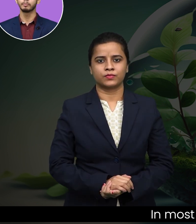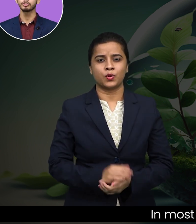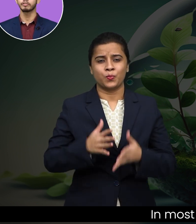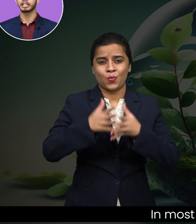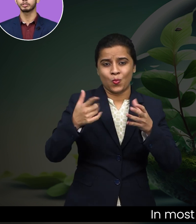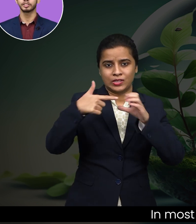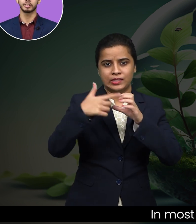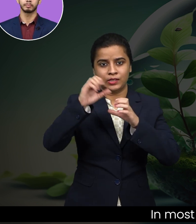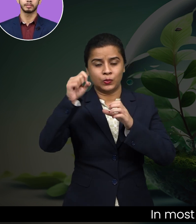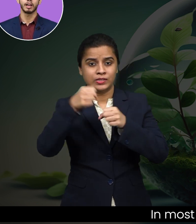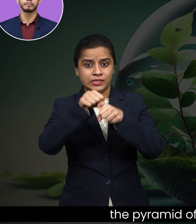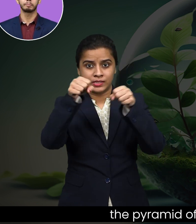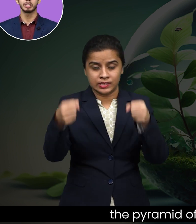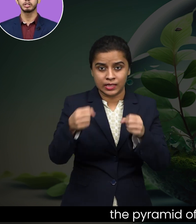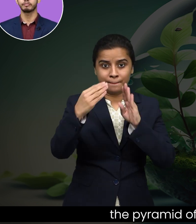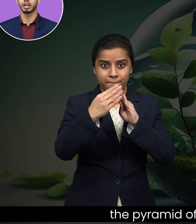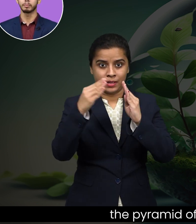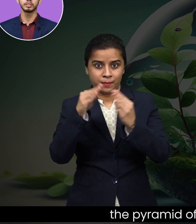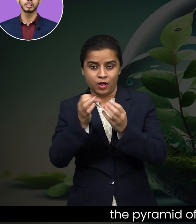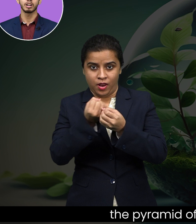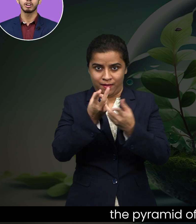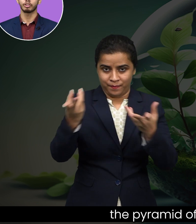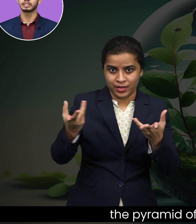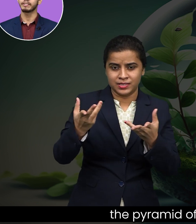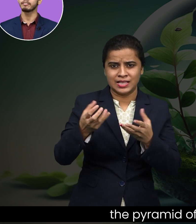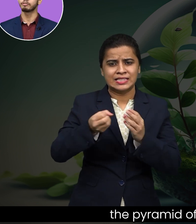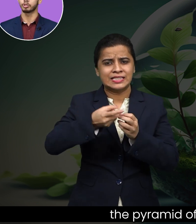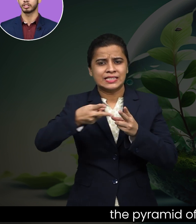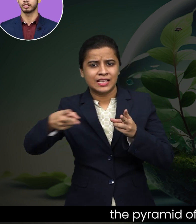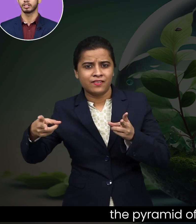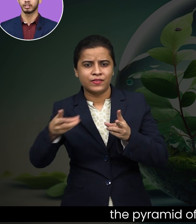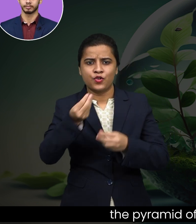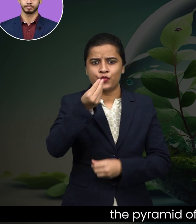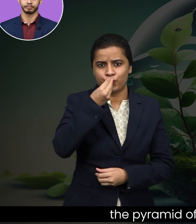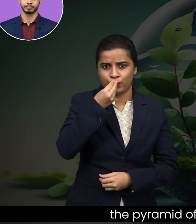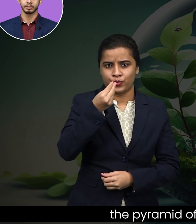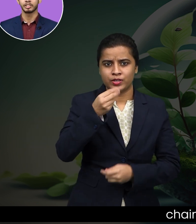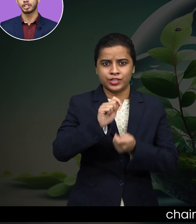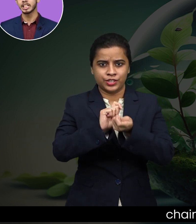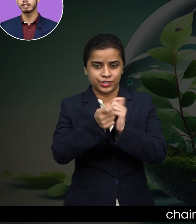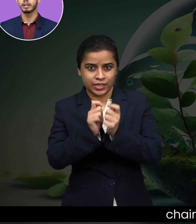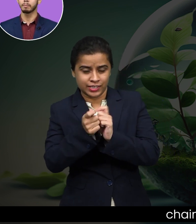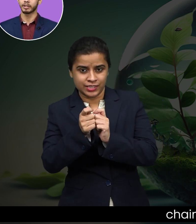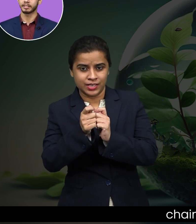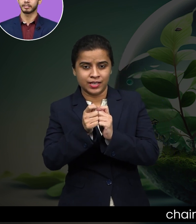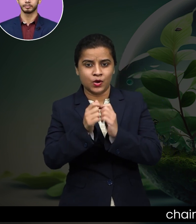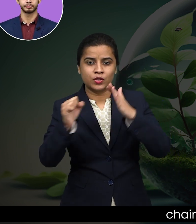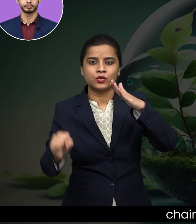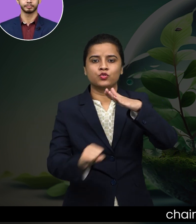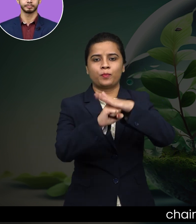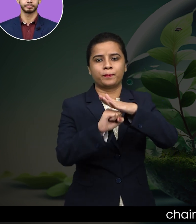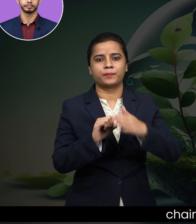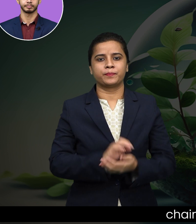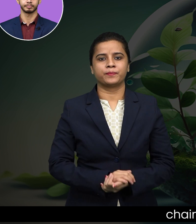In the most of the ecosystem, the pyramid of numbers for several food chains will be upright.